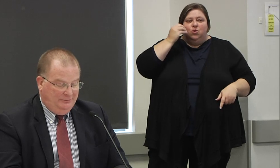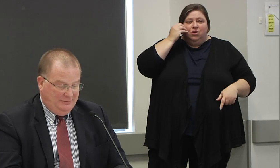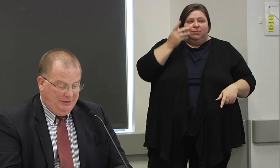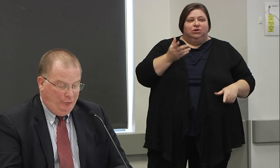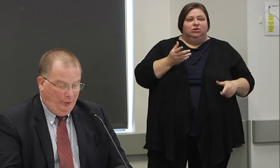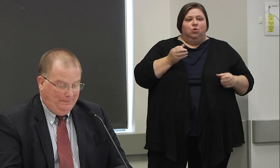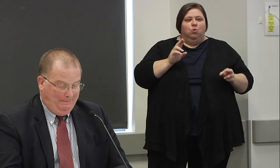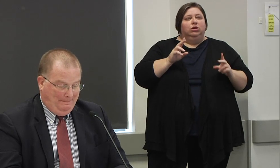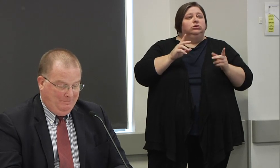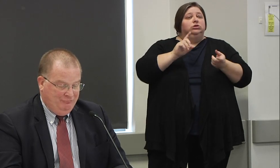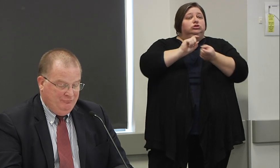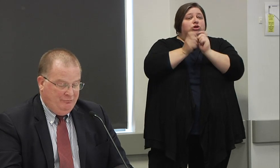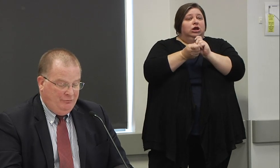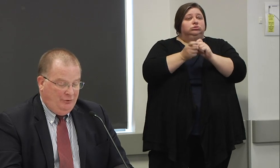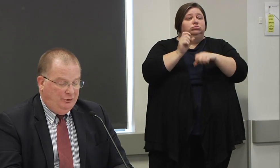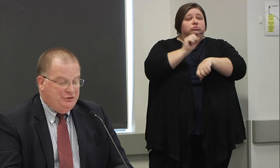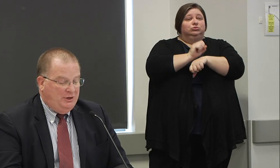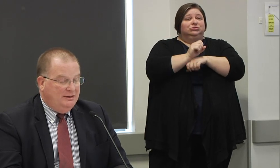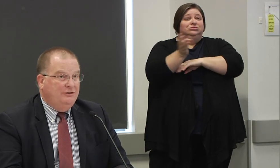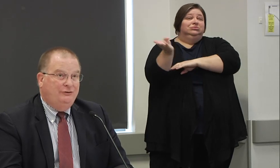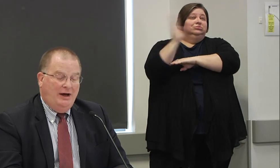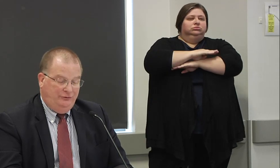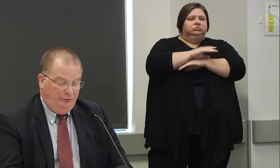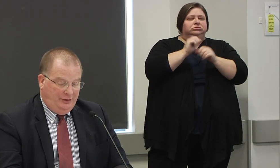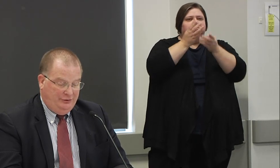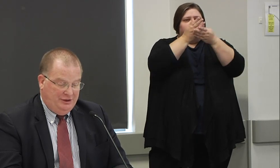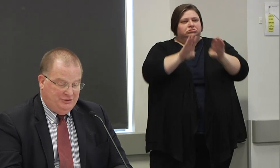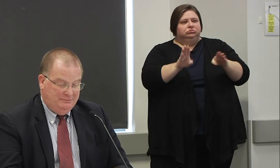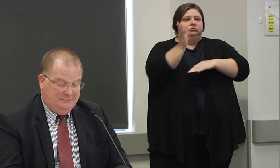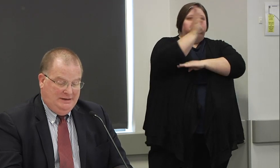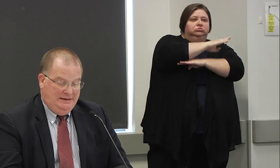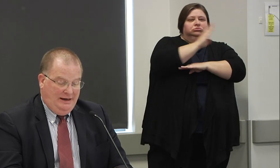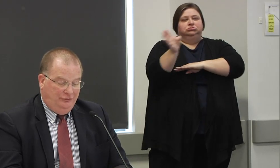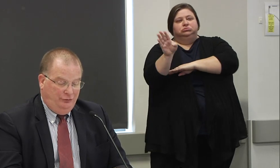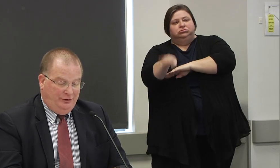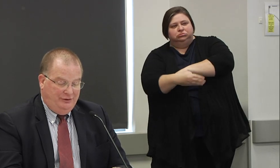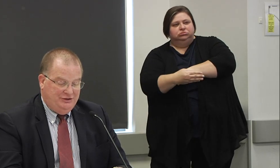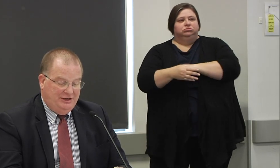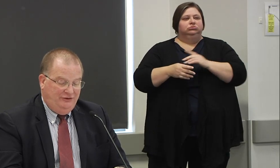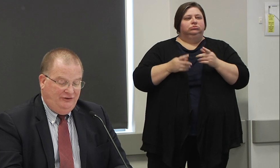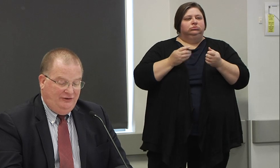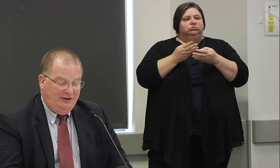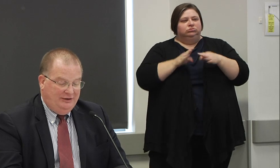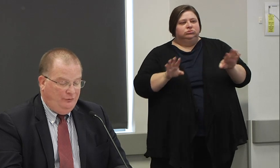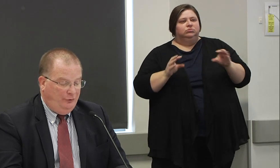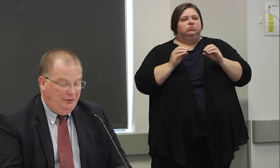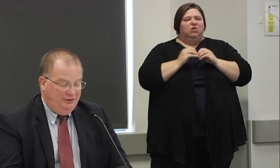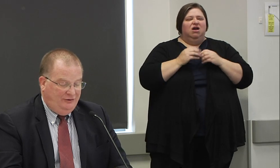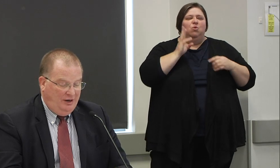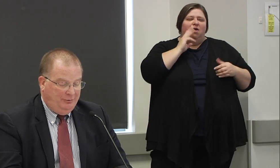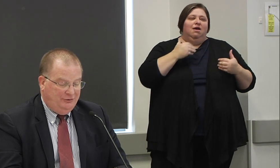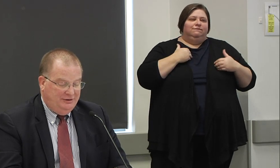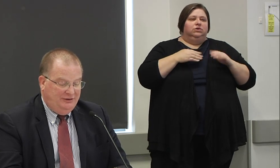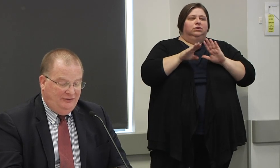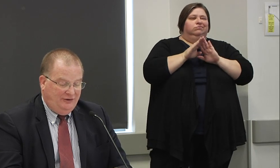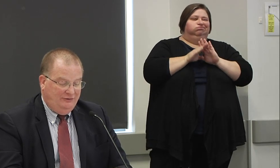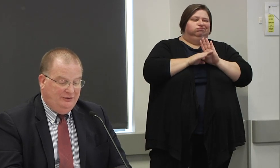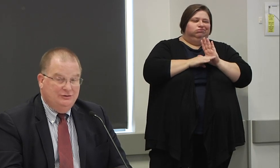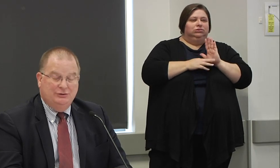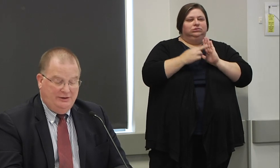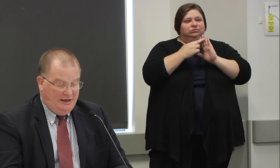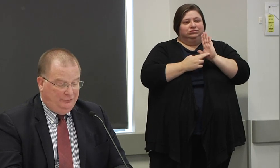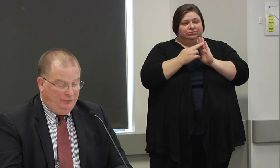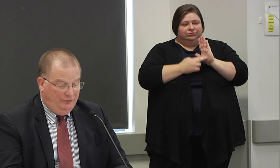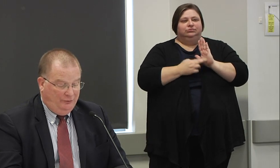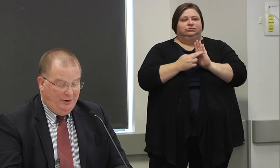and more. We'll issue guidelines for outdoor recreation. Outdoor recreation agencies can give Oregonians the opportunity to safely enjoy